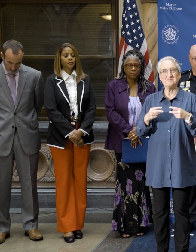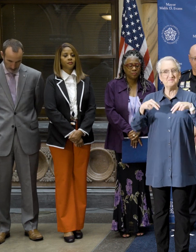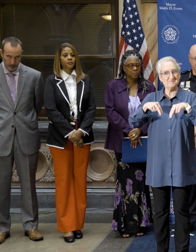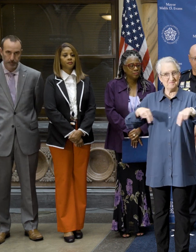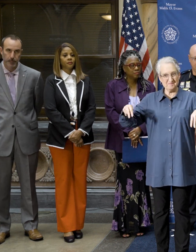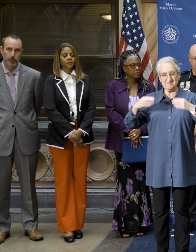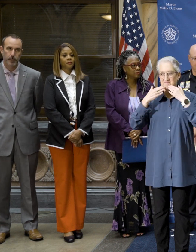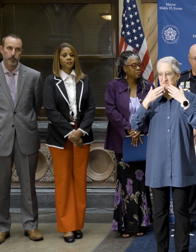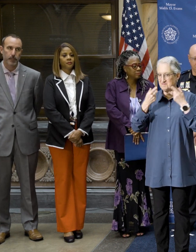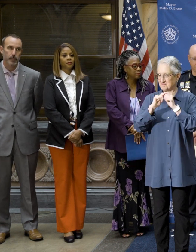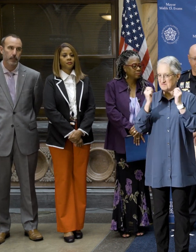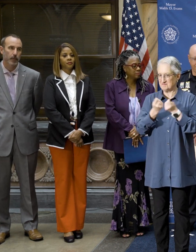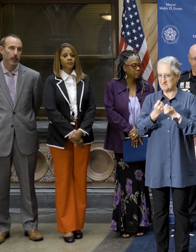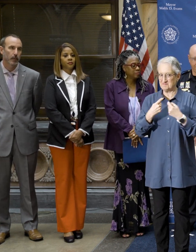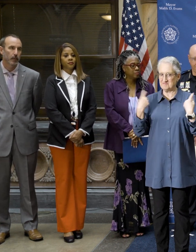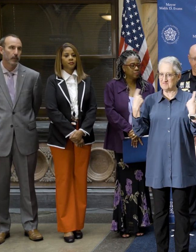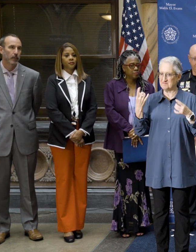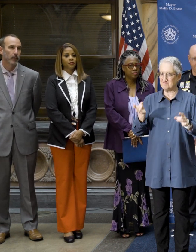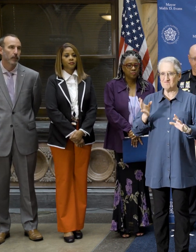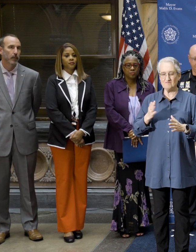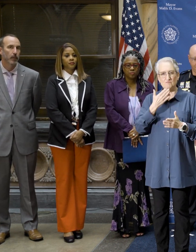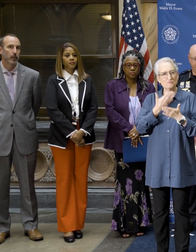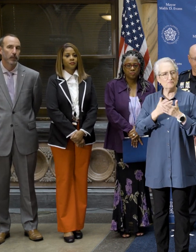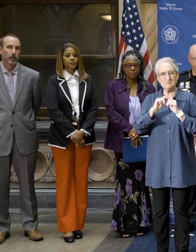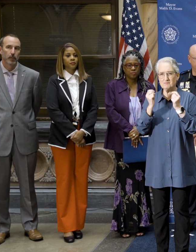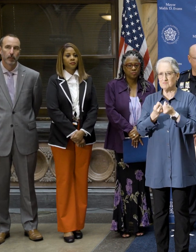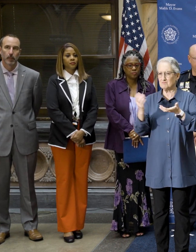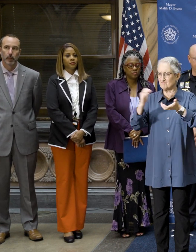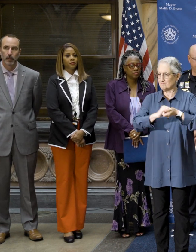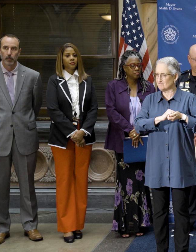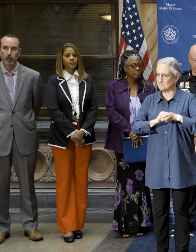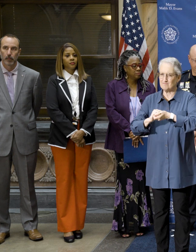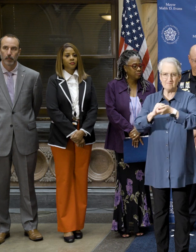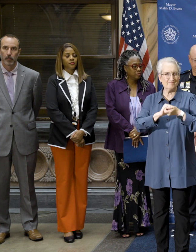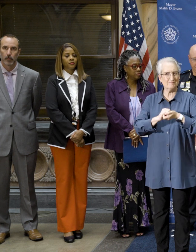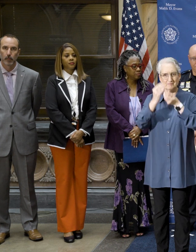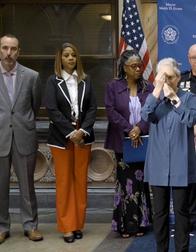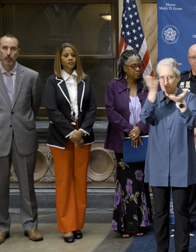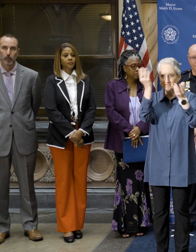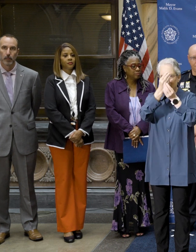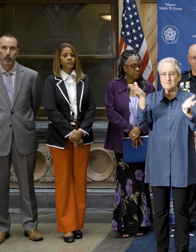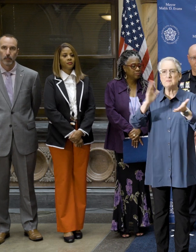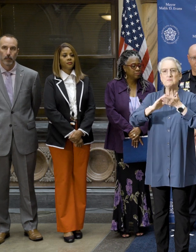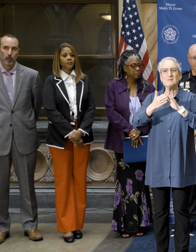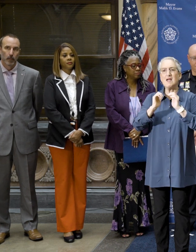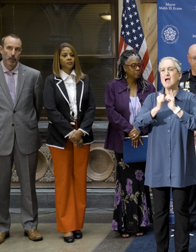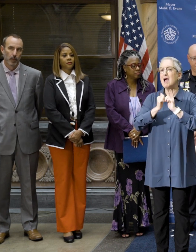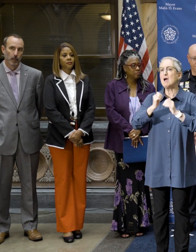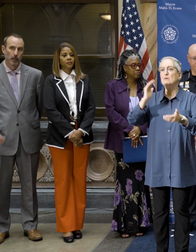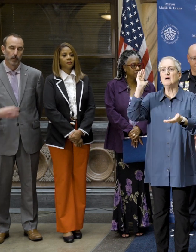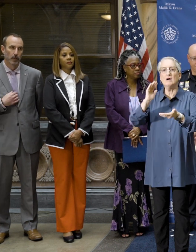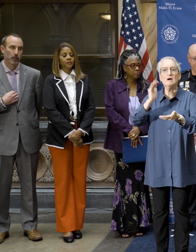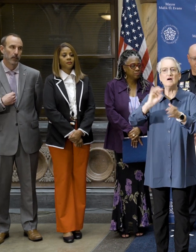for working with me to make sure we keep the community informed about our progress on reducing gun violence and improving public safety. So we're here today to provide